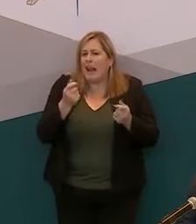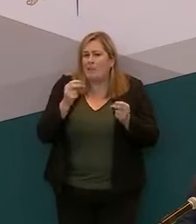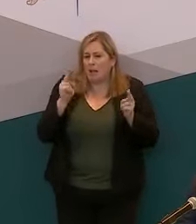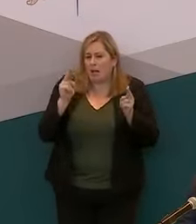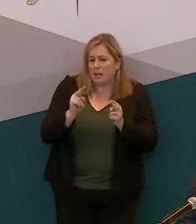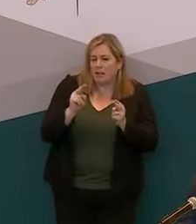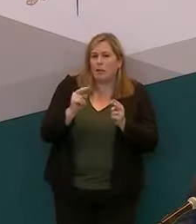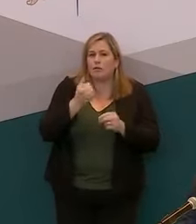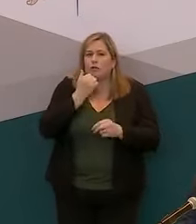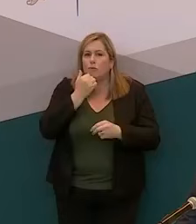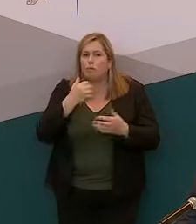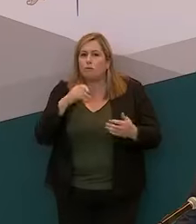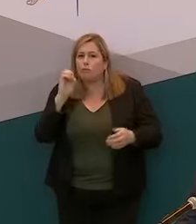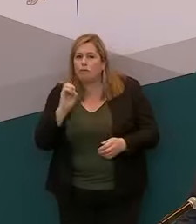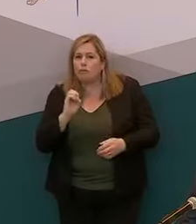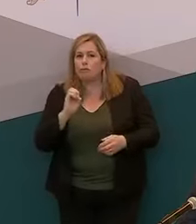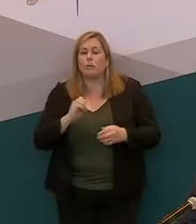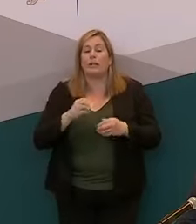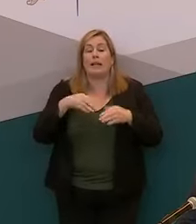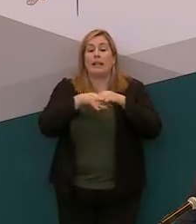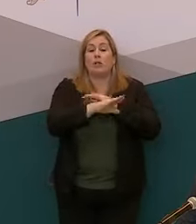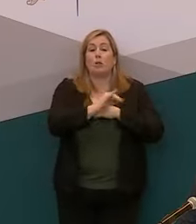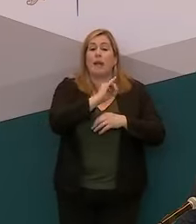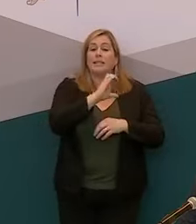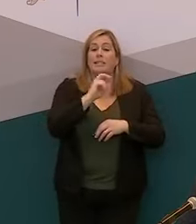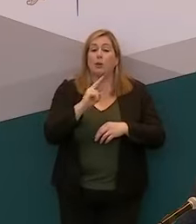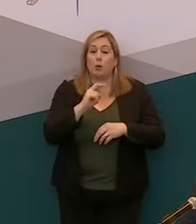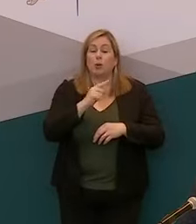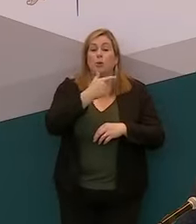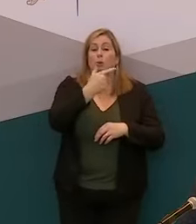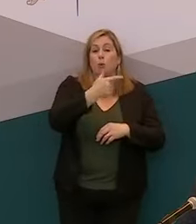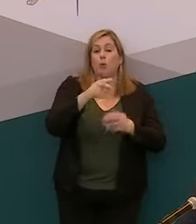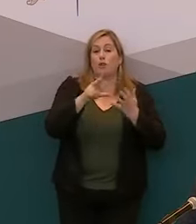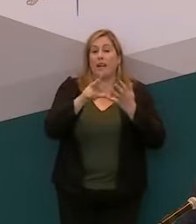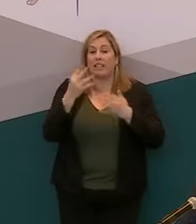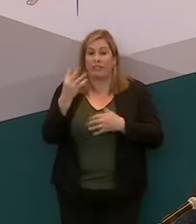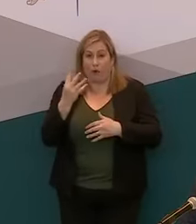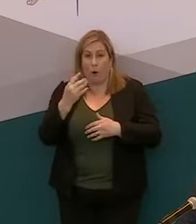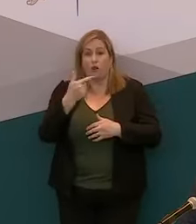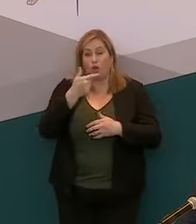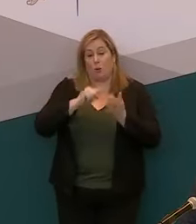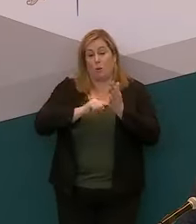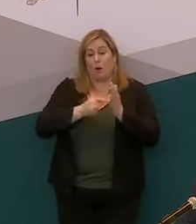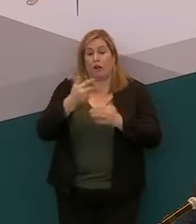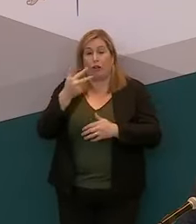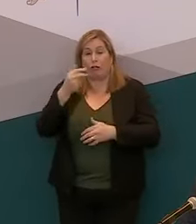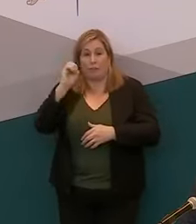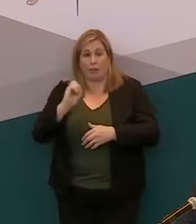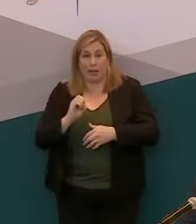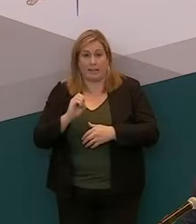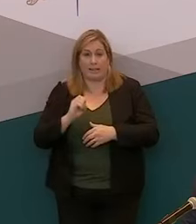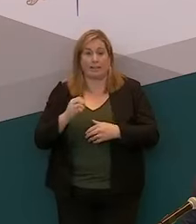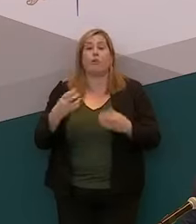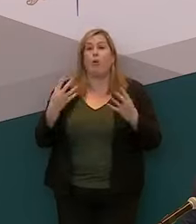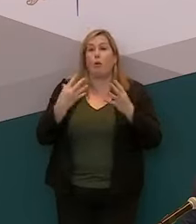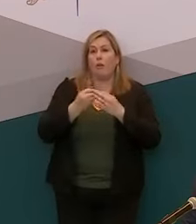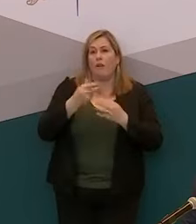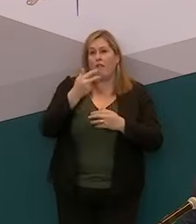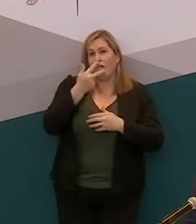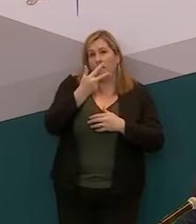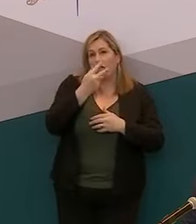to intensive care were 284 of those cases. That's 2.3%. There were 480 deaths at that